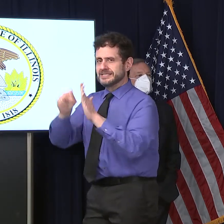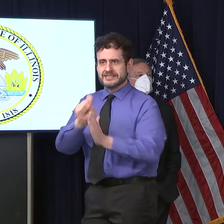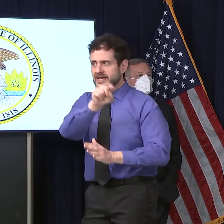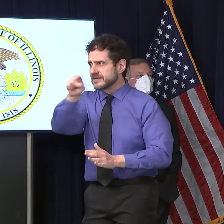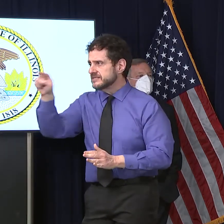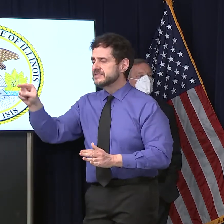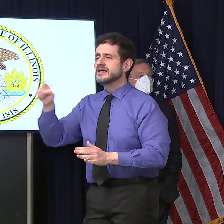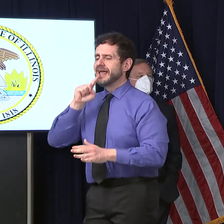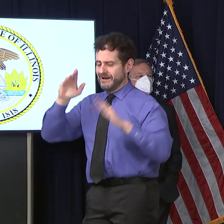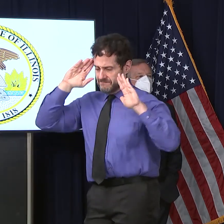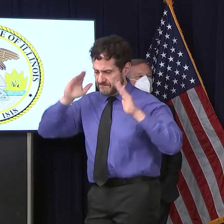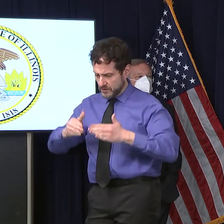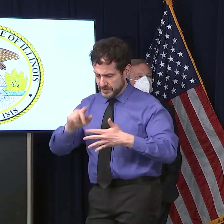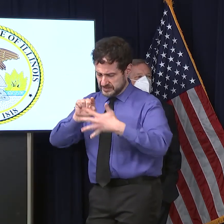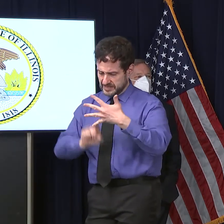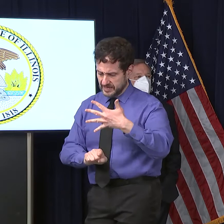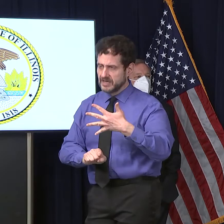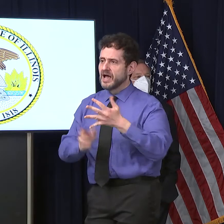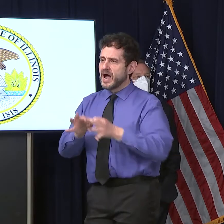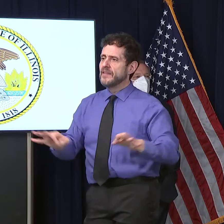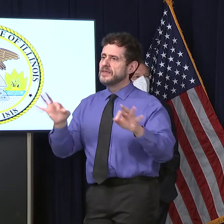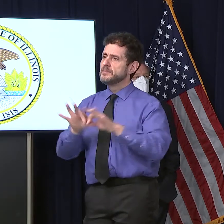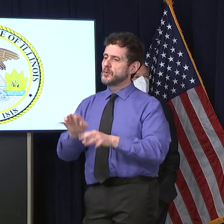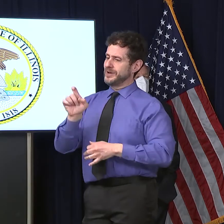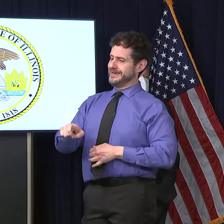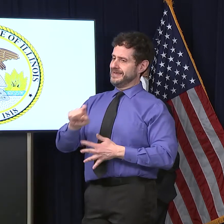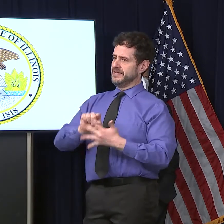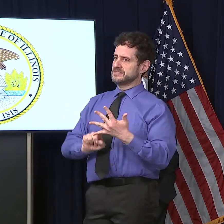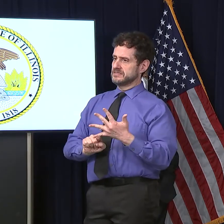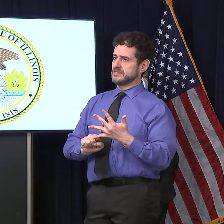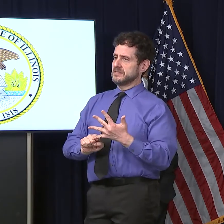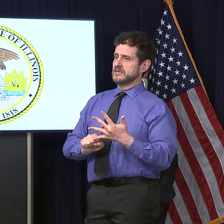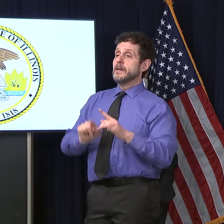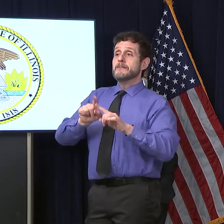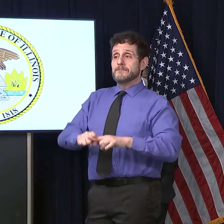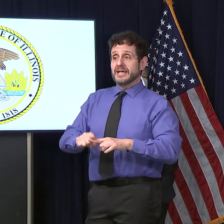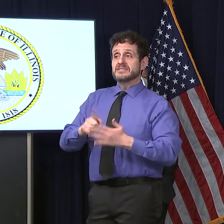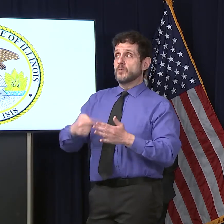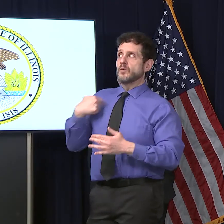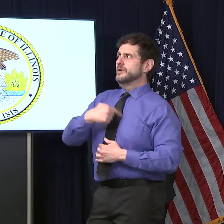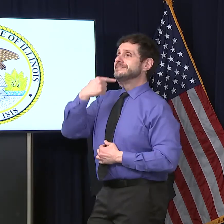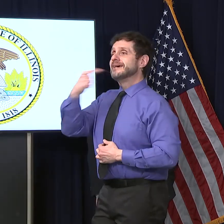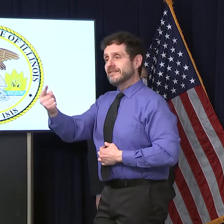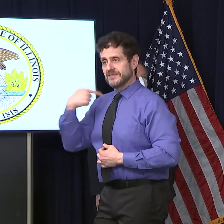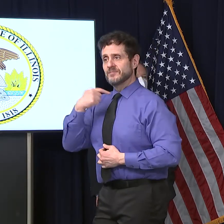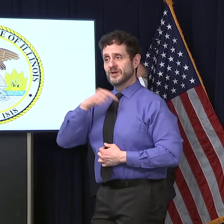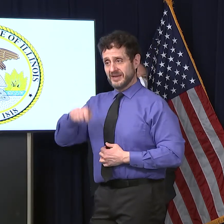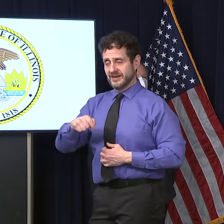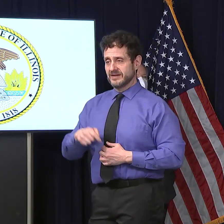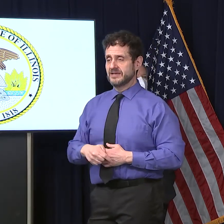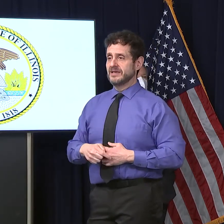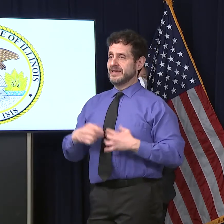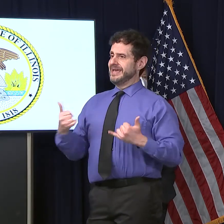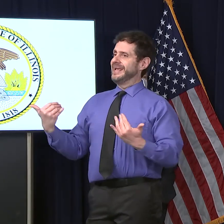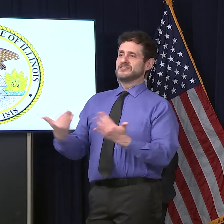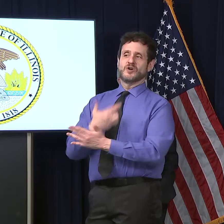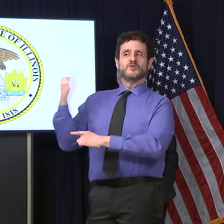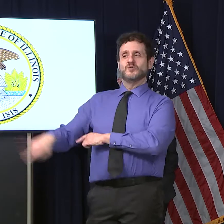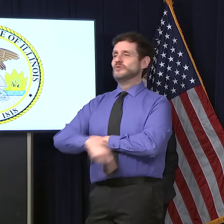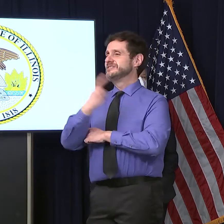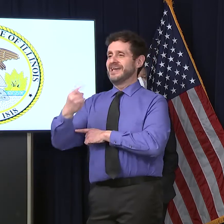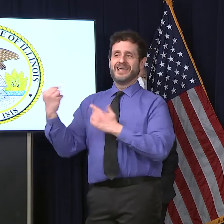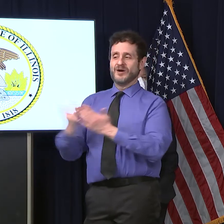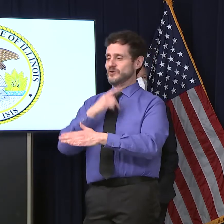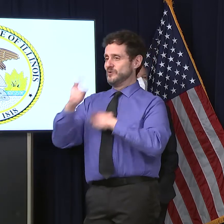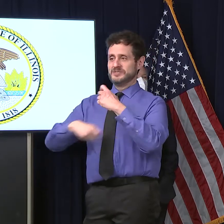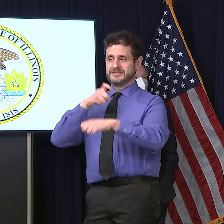on the things that we need based upon our articulation of what those needs are. This is a new day and an important day,